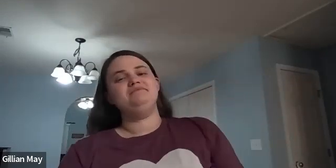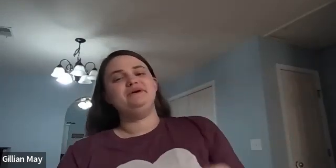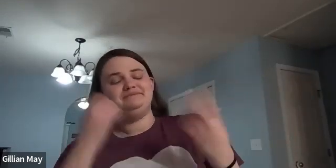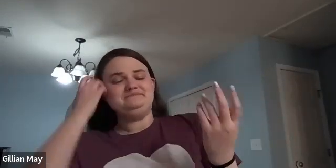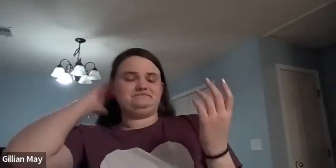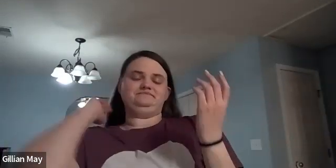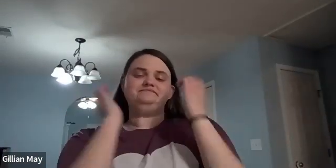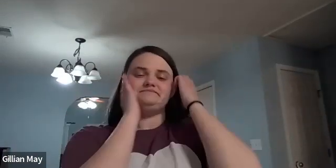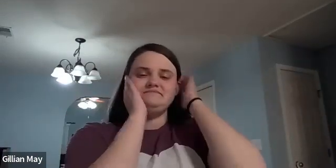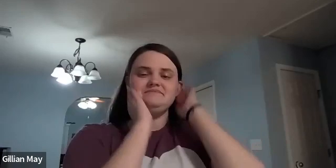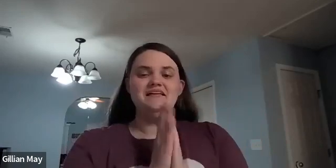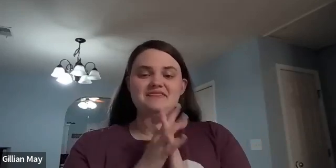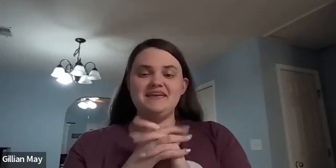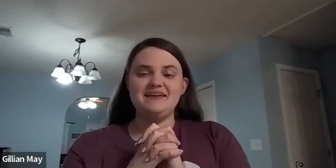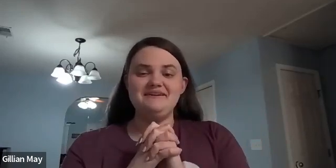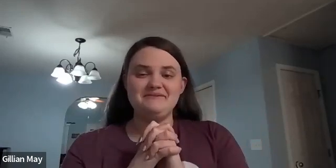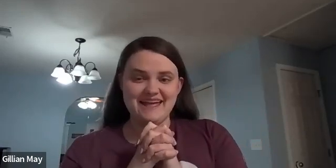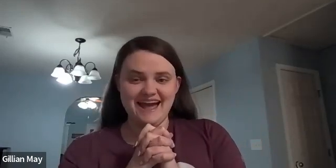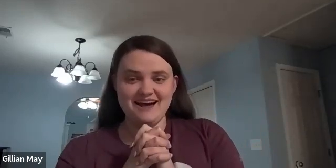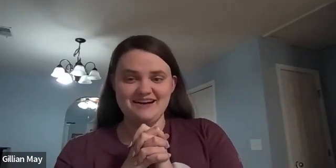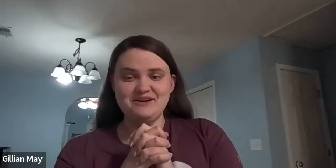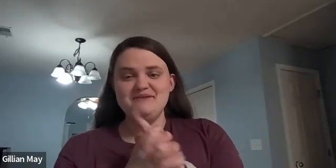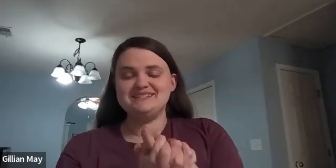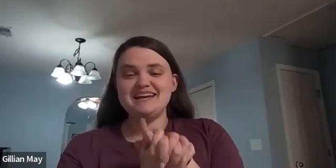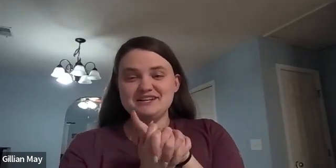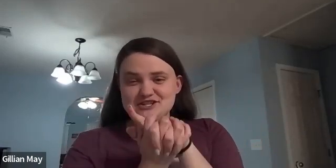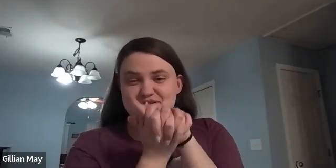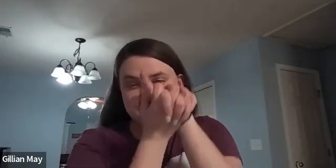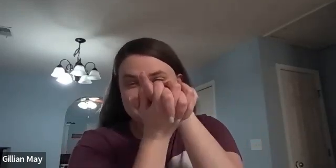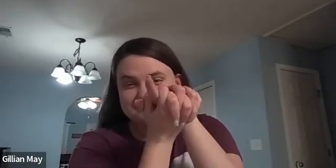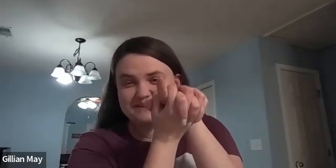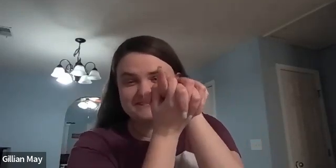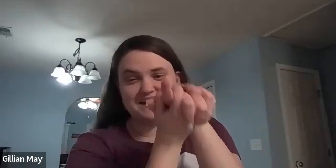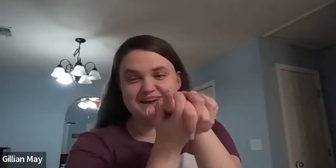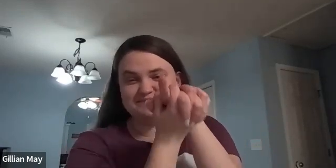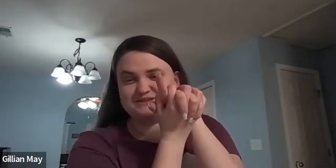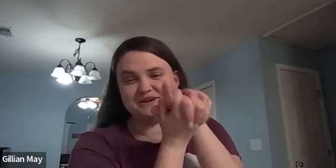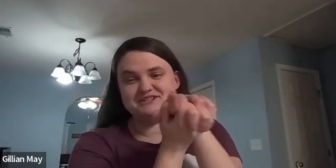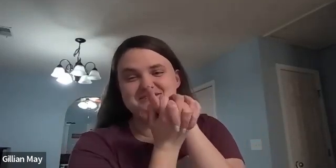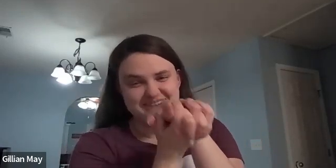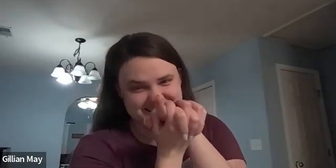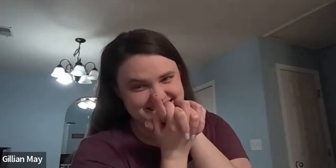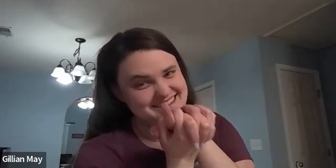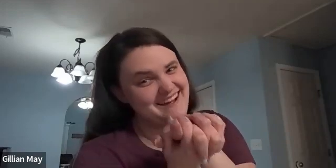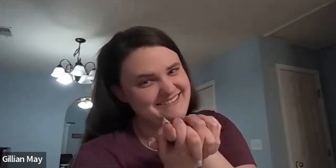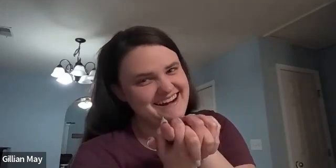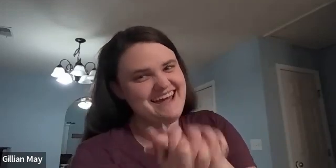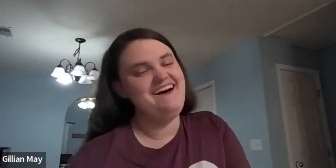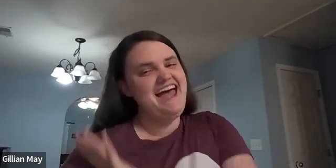but, and then we have Miss Katie, you just reminded me of a sign because what you're doing is a sign right now. And